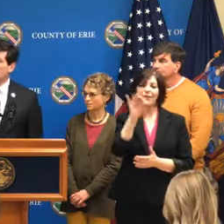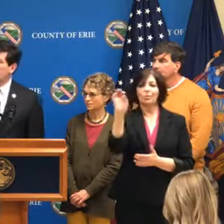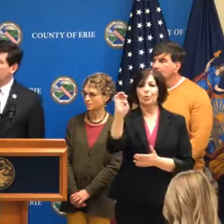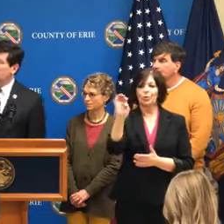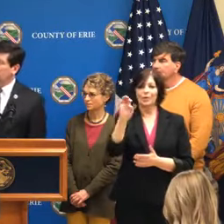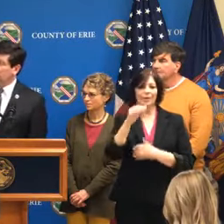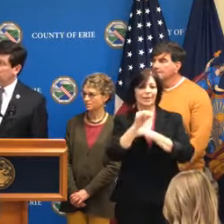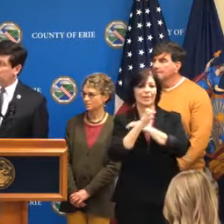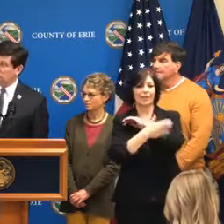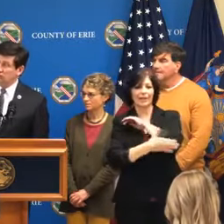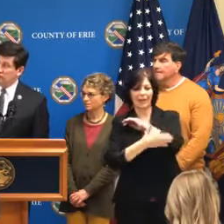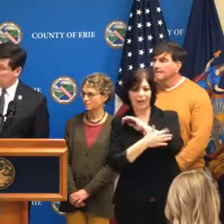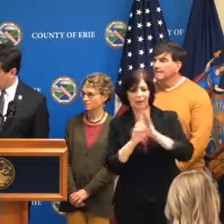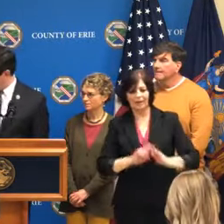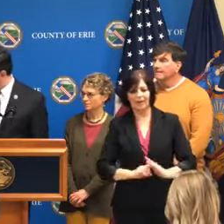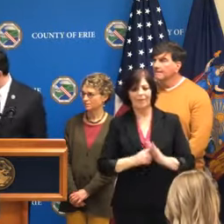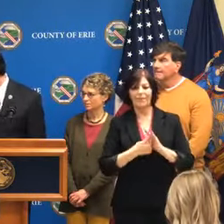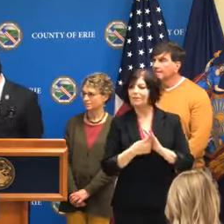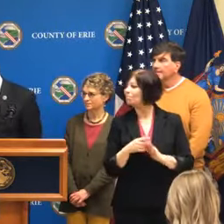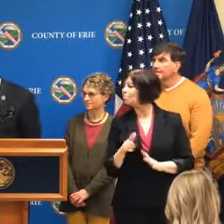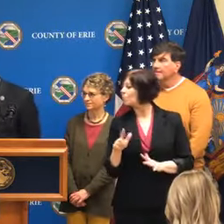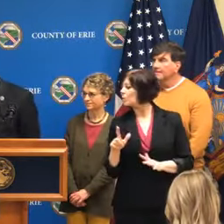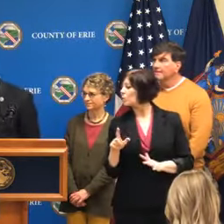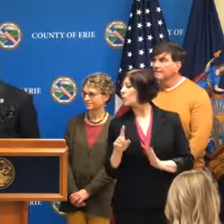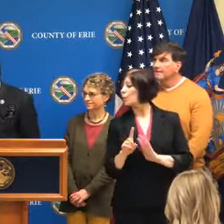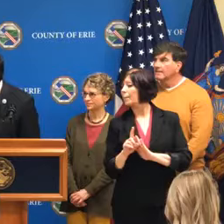County effective in 21 minutes.